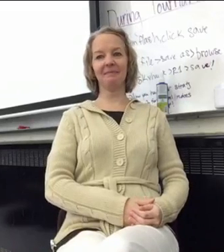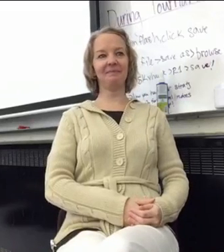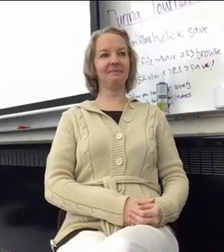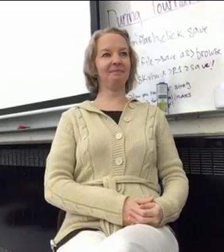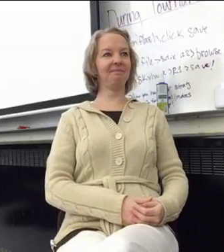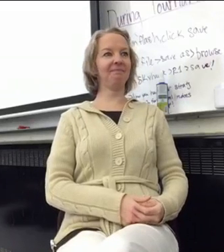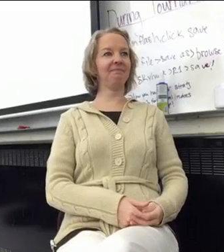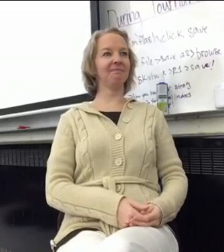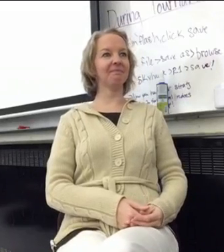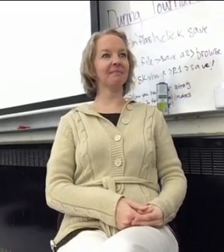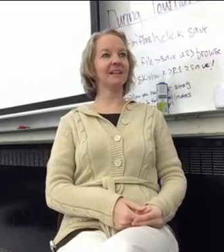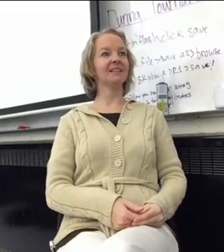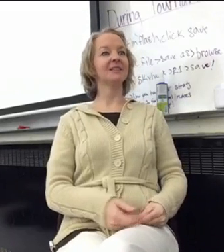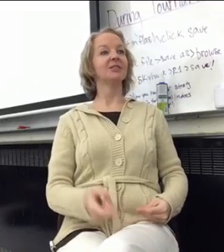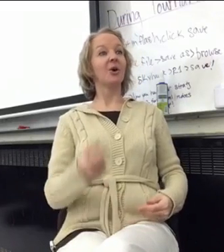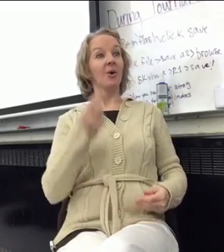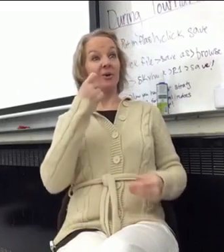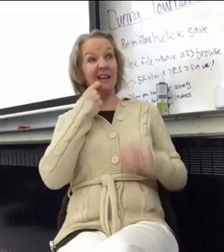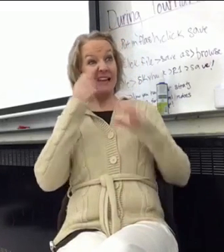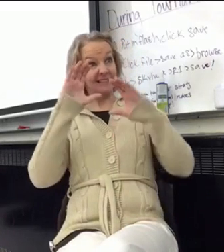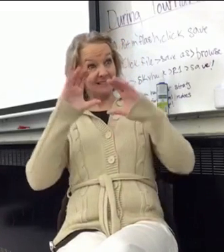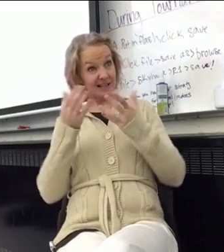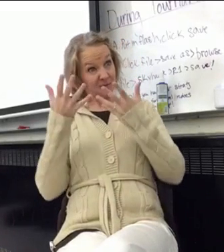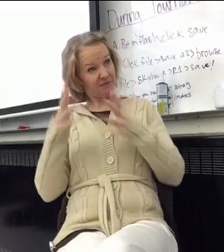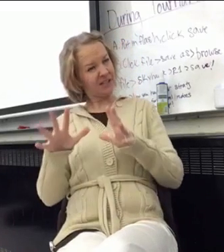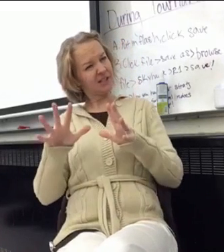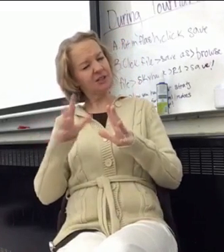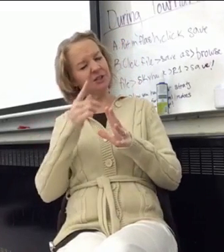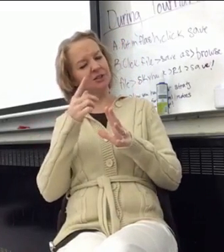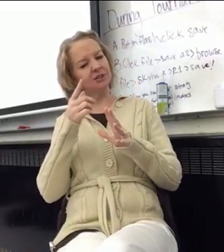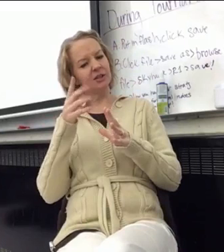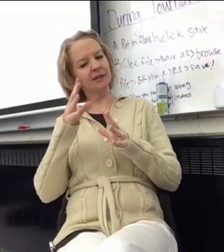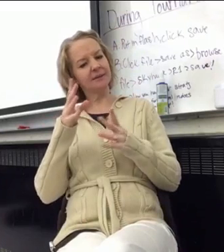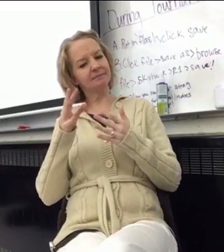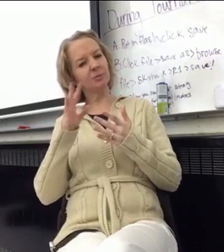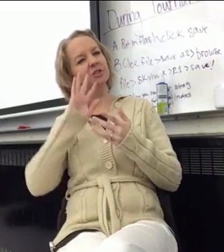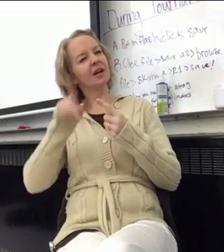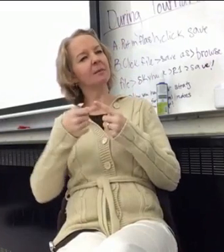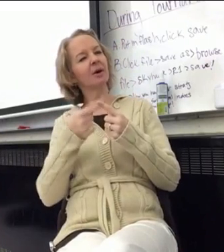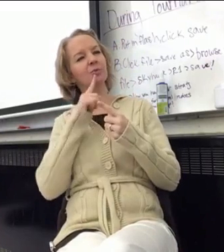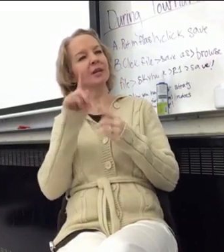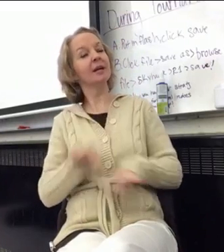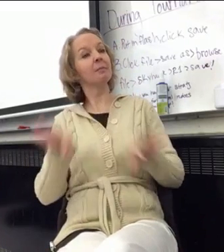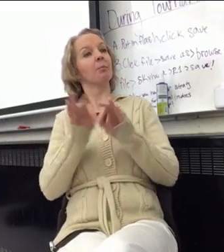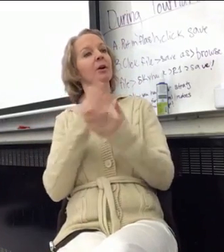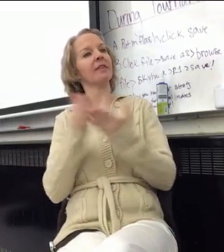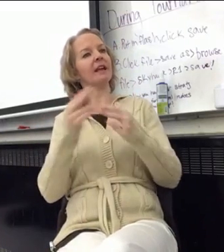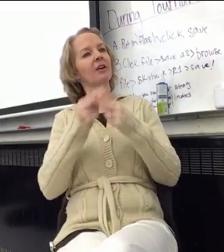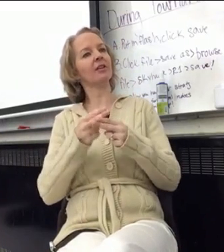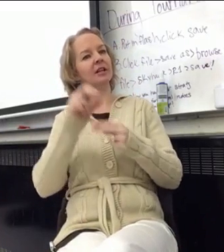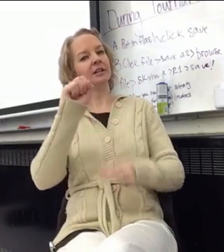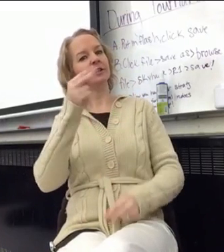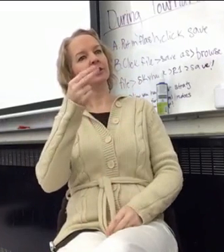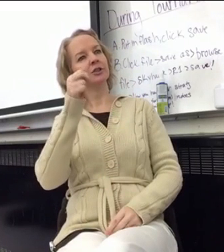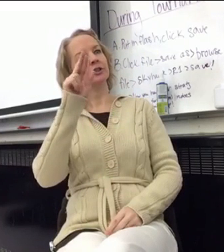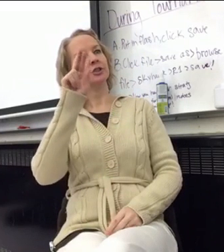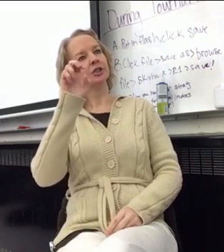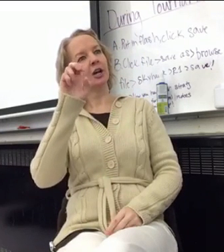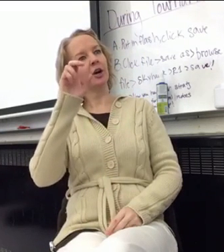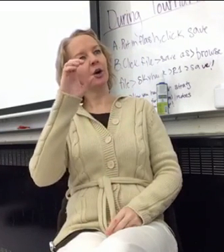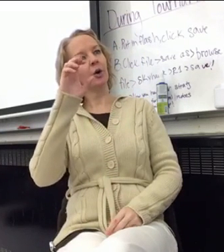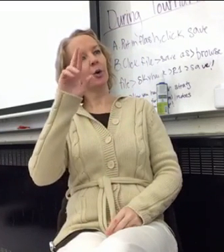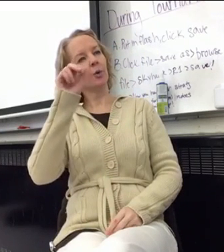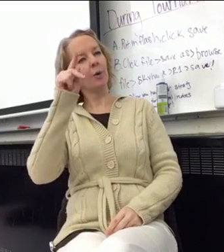following up from last class, we finished last class by talking about a really important thing called sharecropping. Now, we're going to get to that in